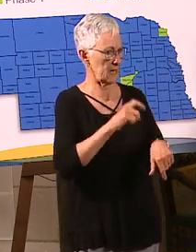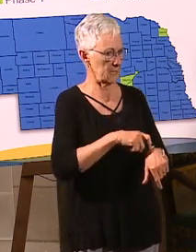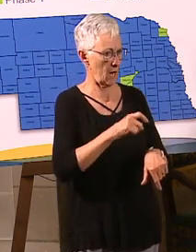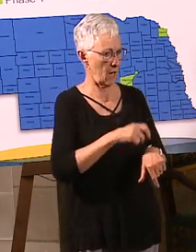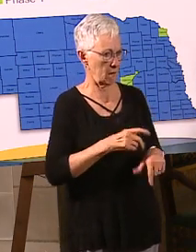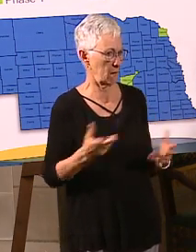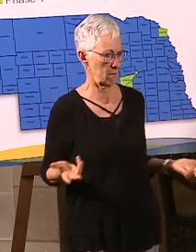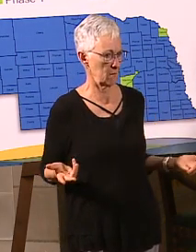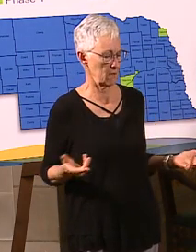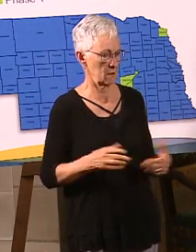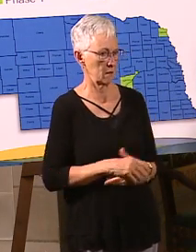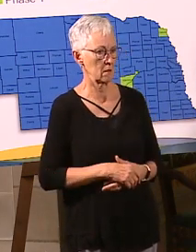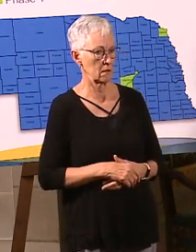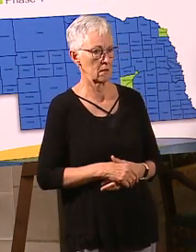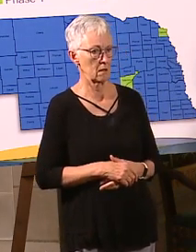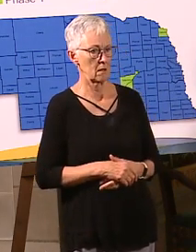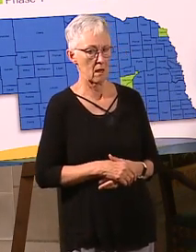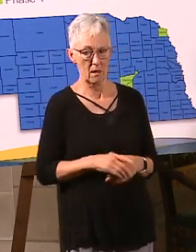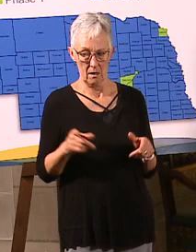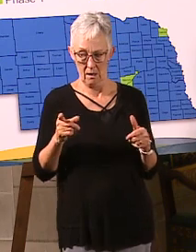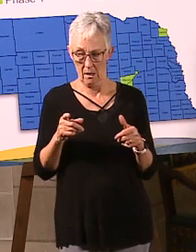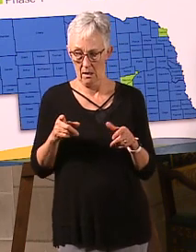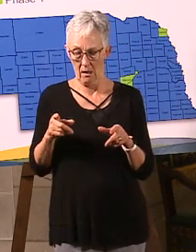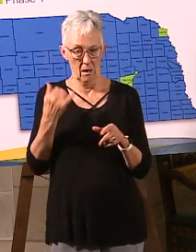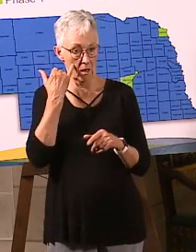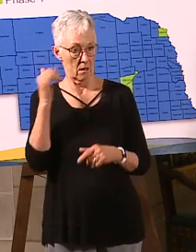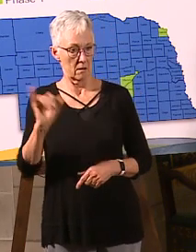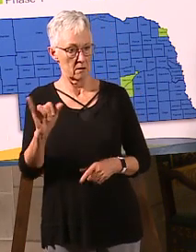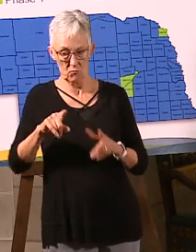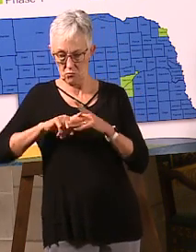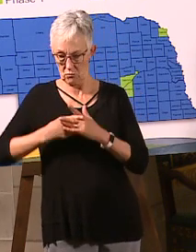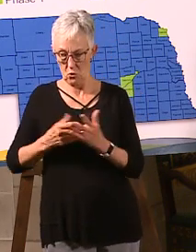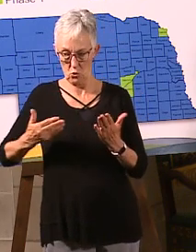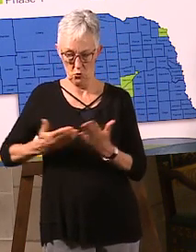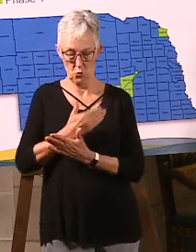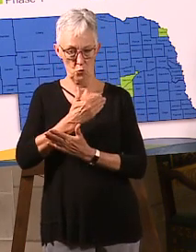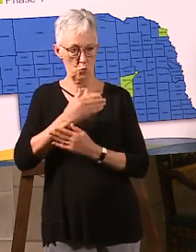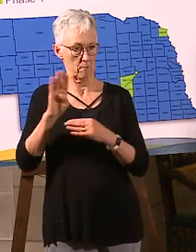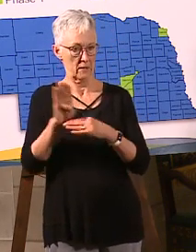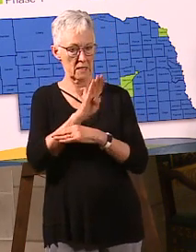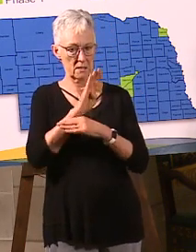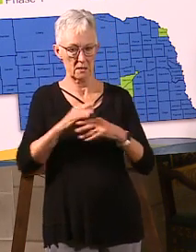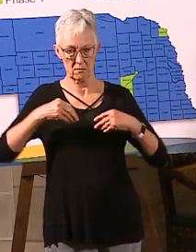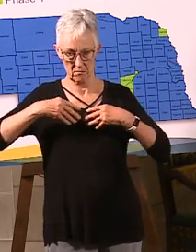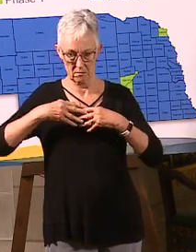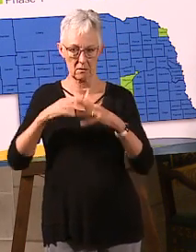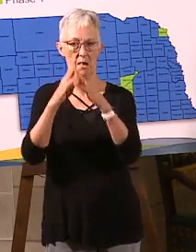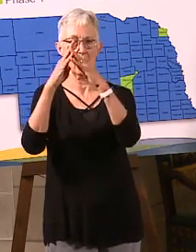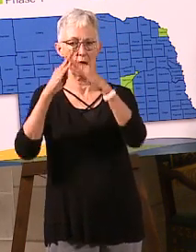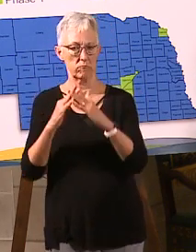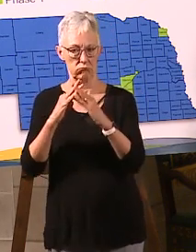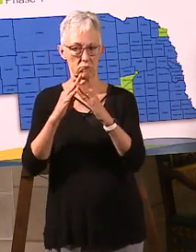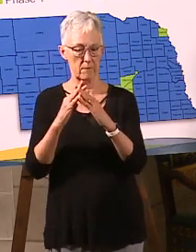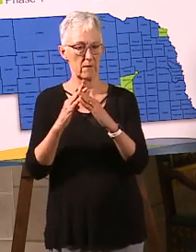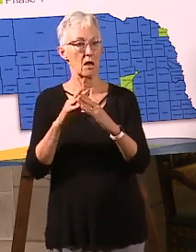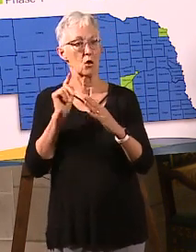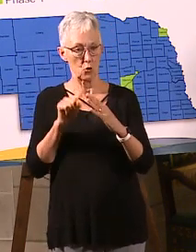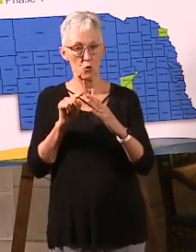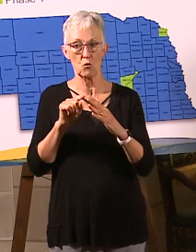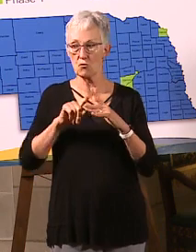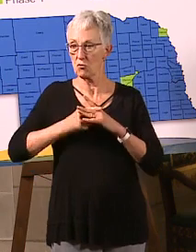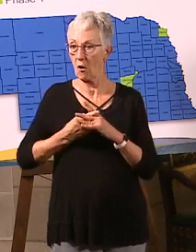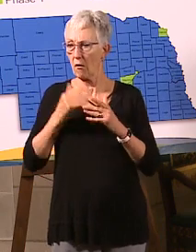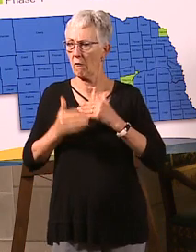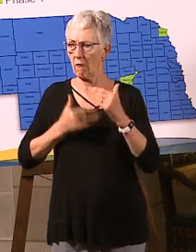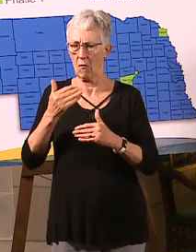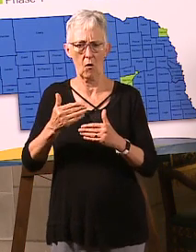business. You know, when you start up a business, the first casualty of every battle is the plan. So you find out things that you can improve upon, and that's what we've been